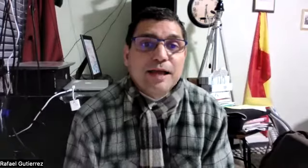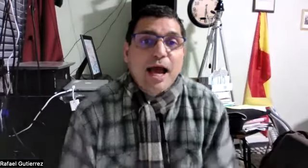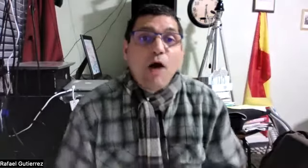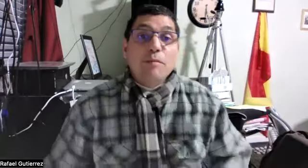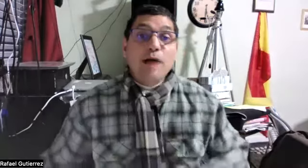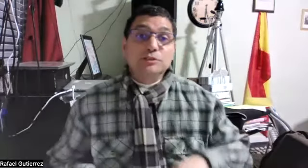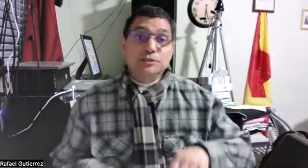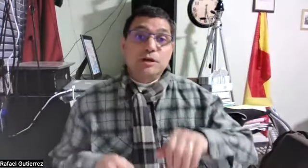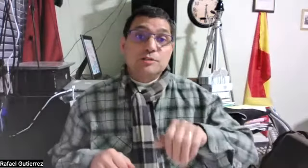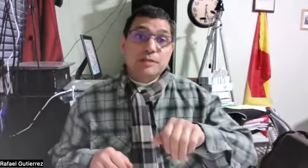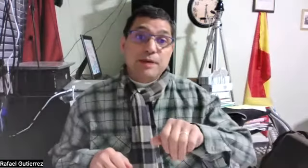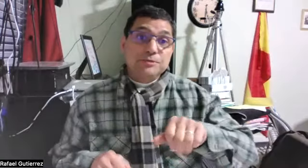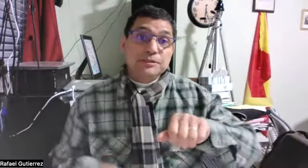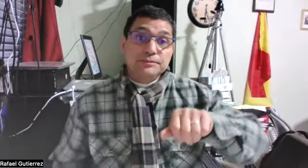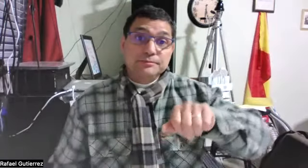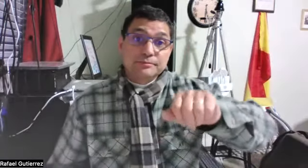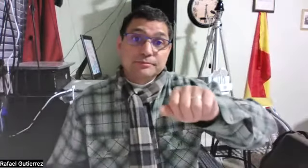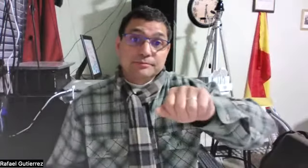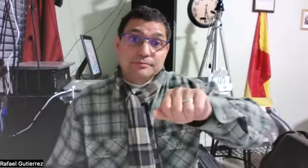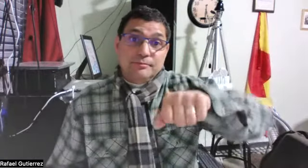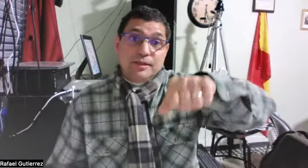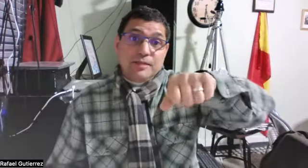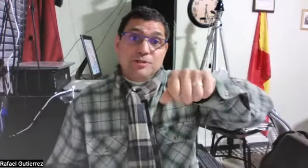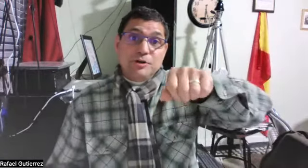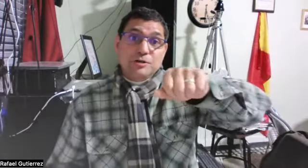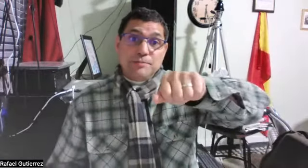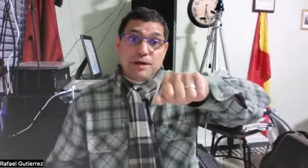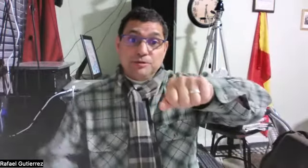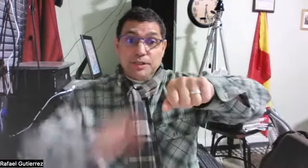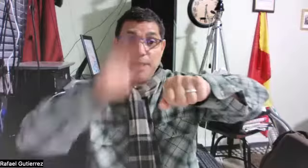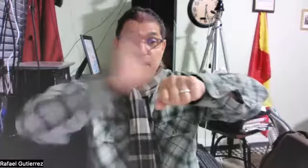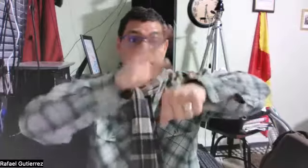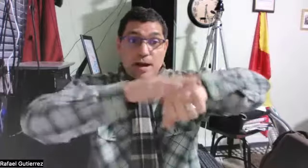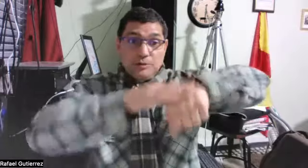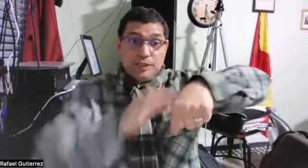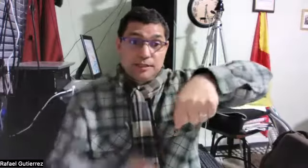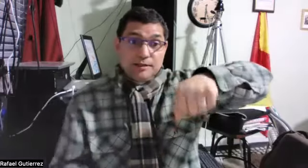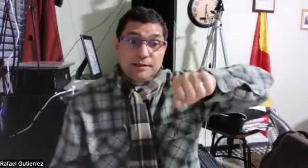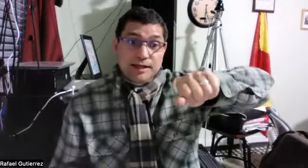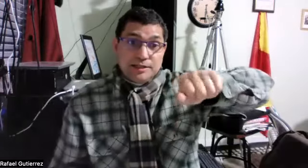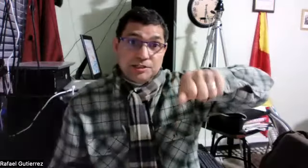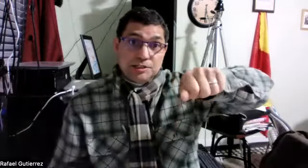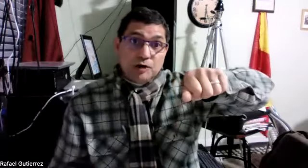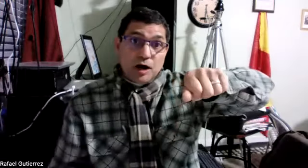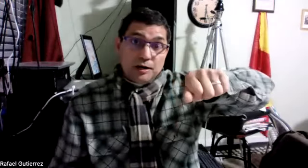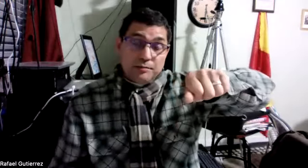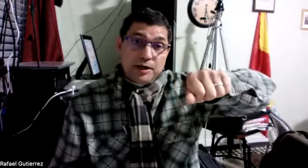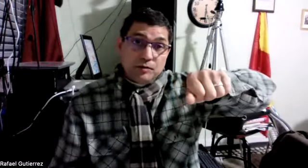Oh, mountain. You know how to say mountain? Let me show you how to say mountain. Mountain is, this is a rock. Make a rock